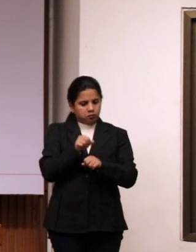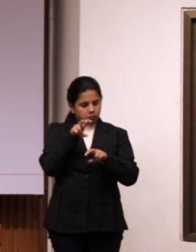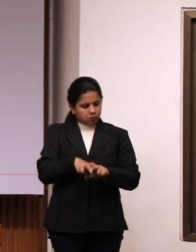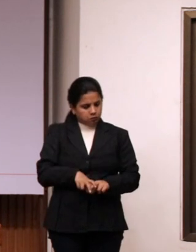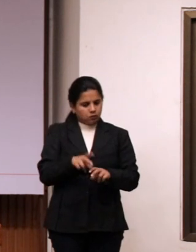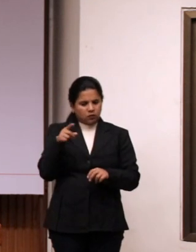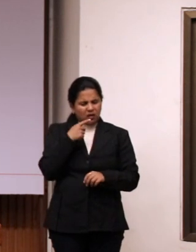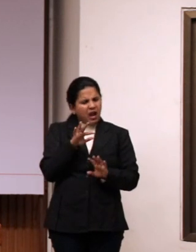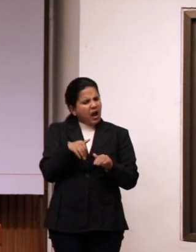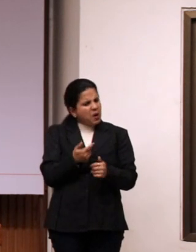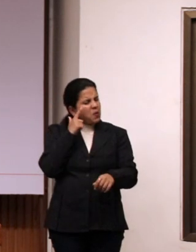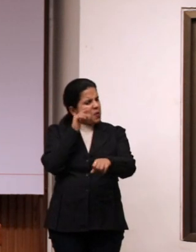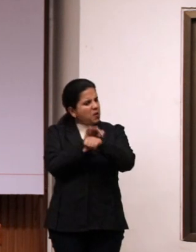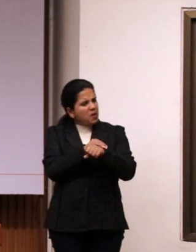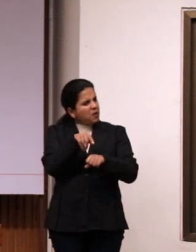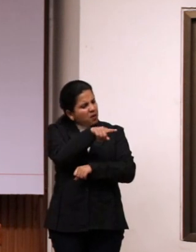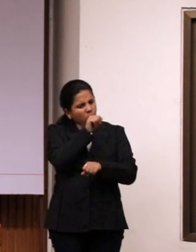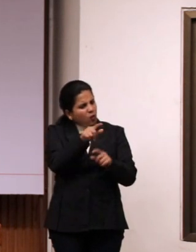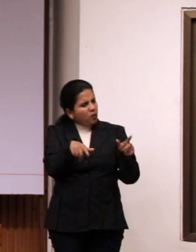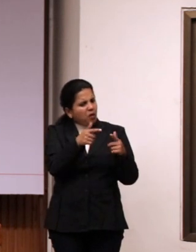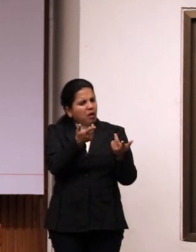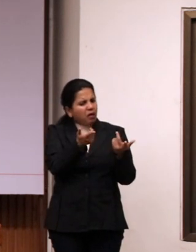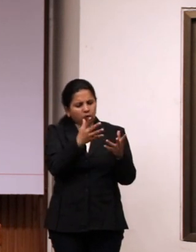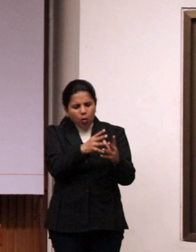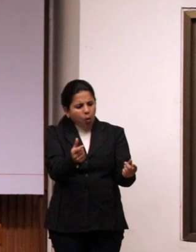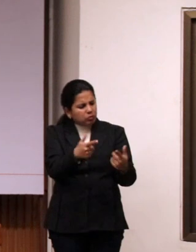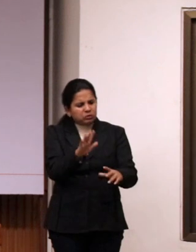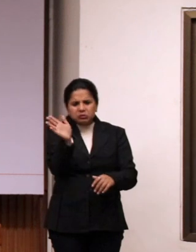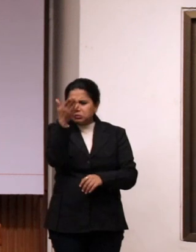spoke. How to identify a degraded forest? Nobody knows.